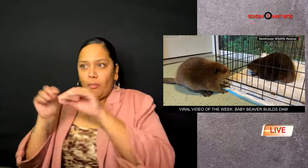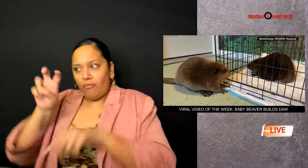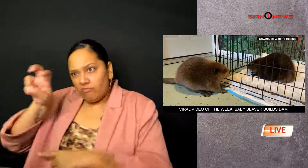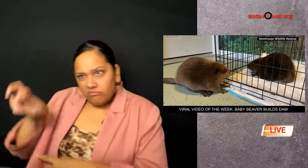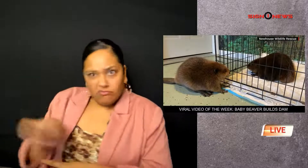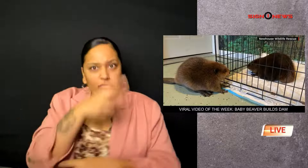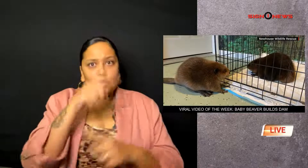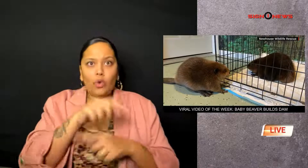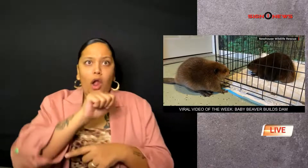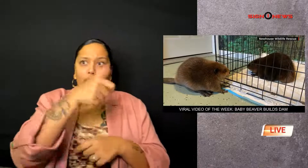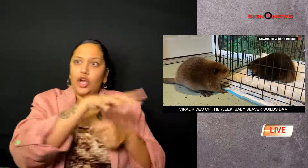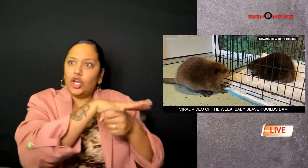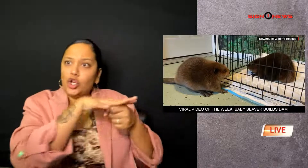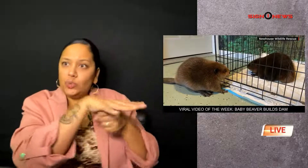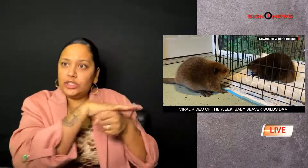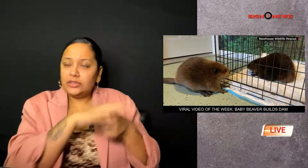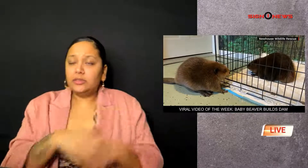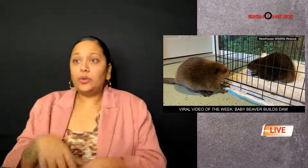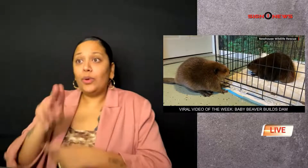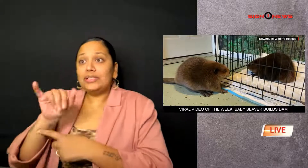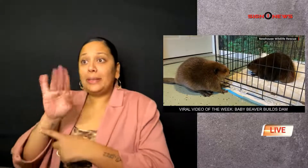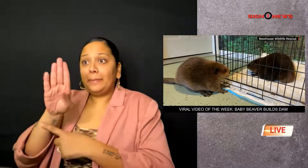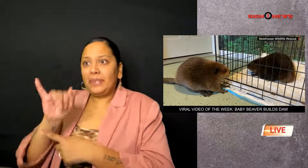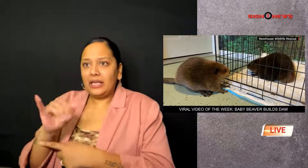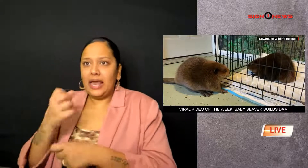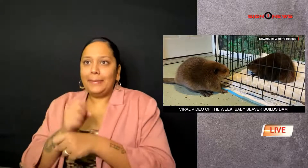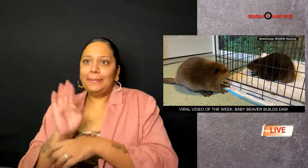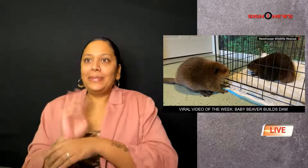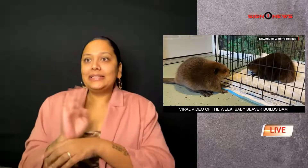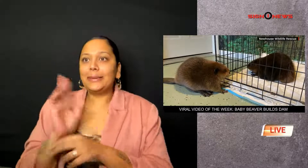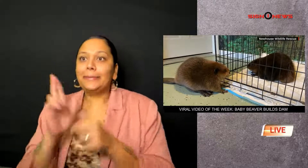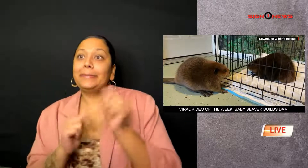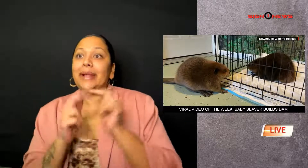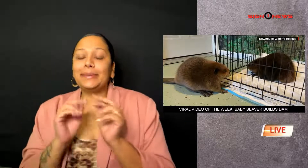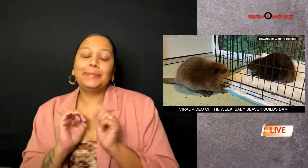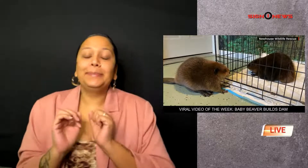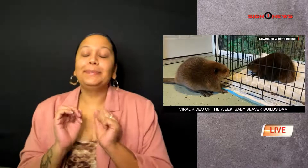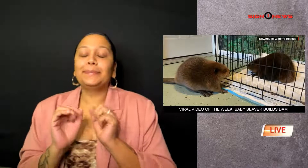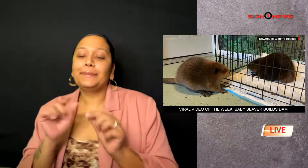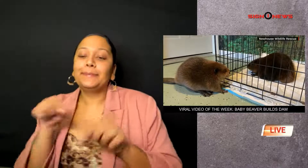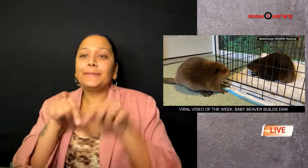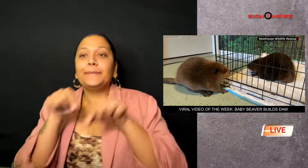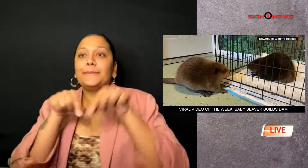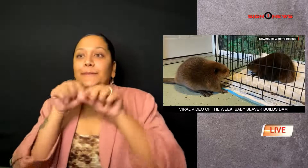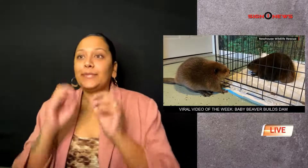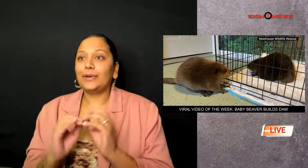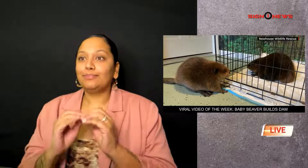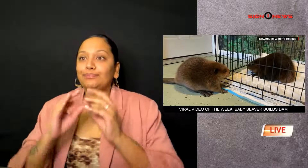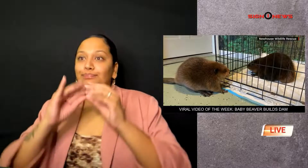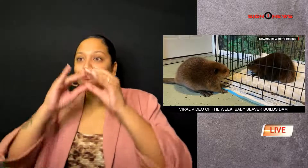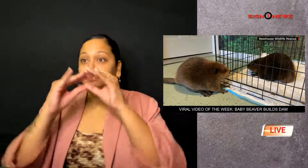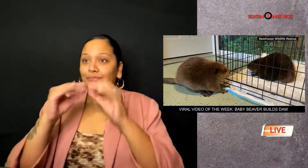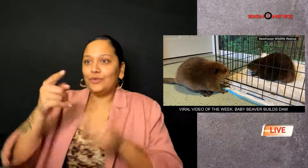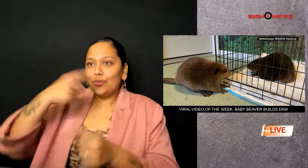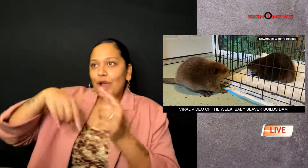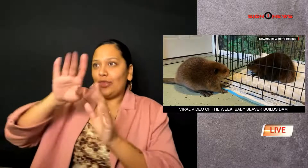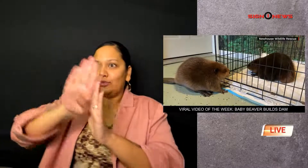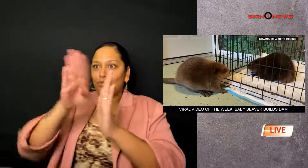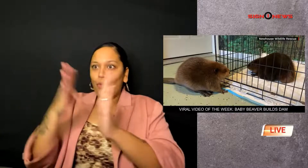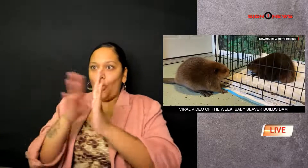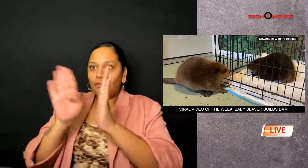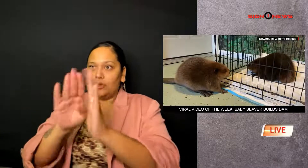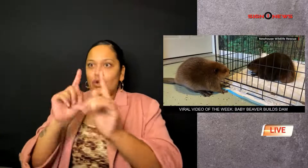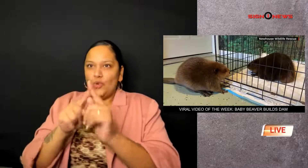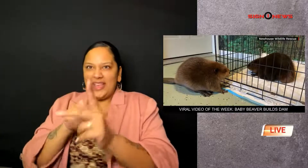was moved to the other enclosure, Nibby immediately got busy building a dam